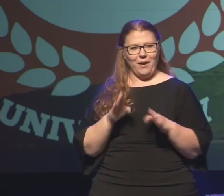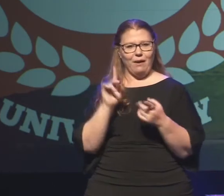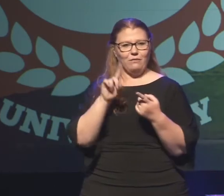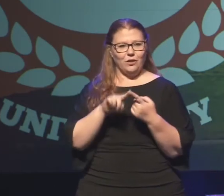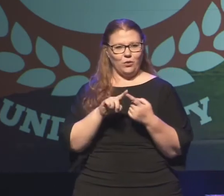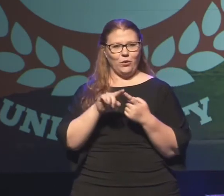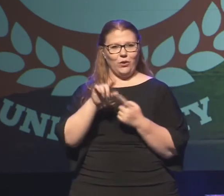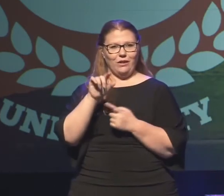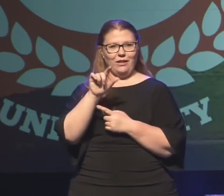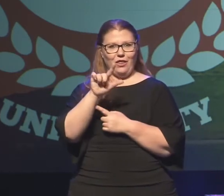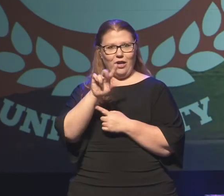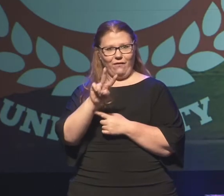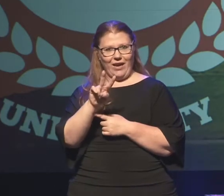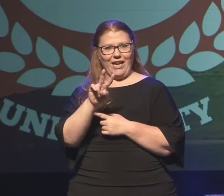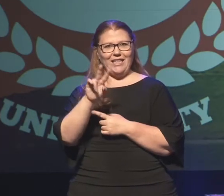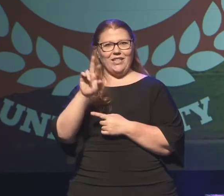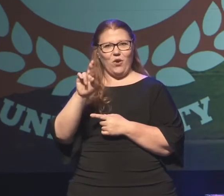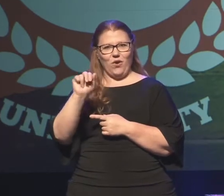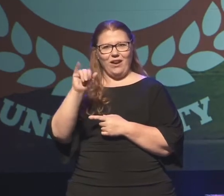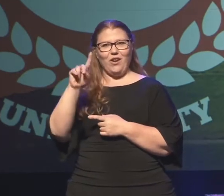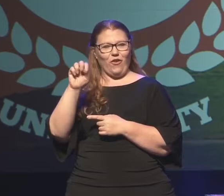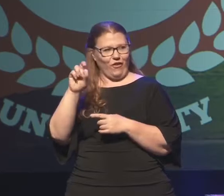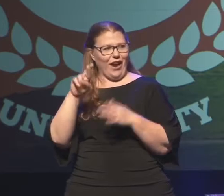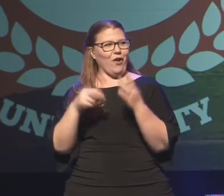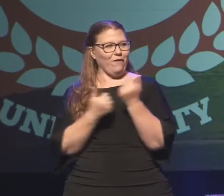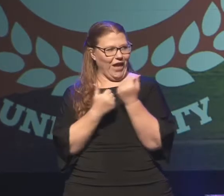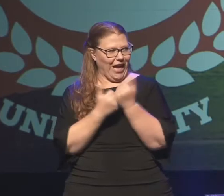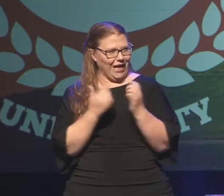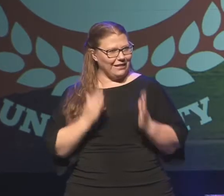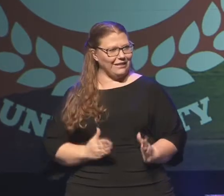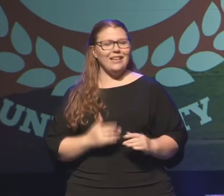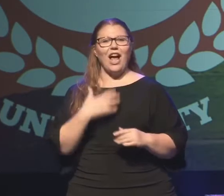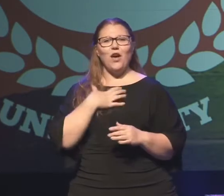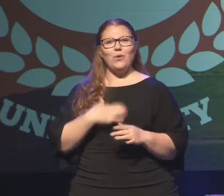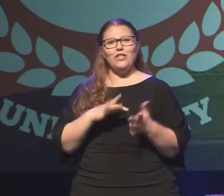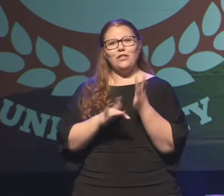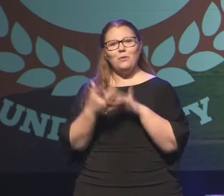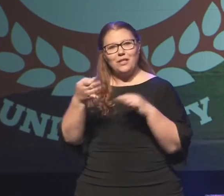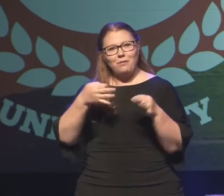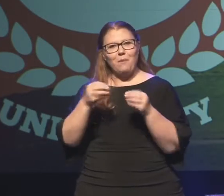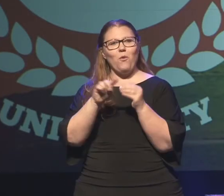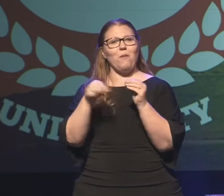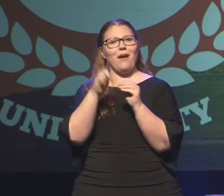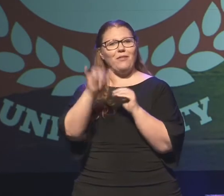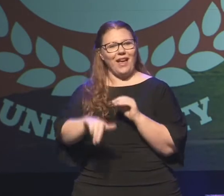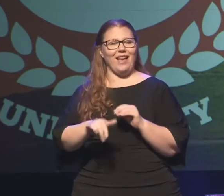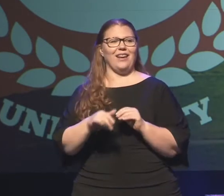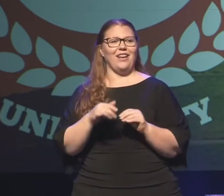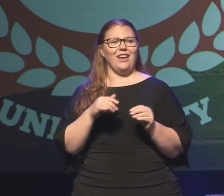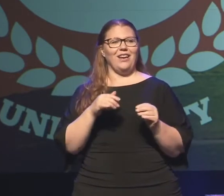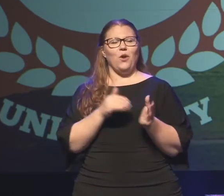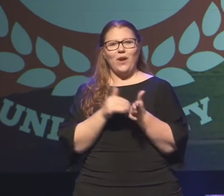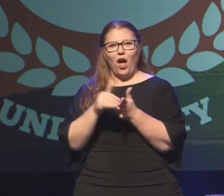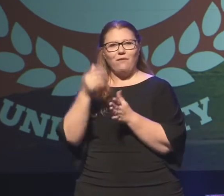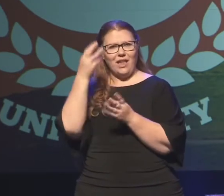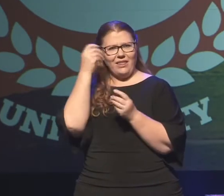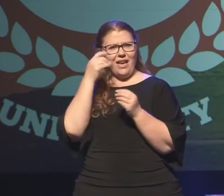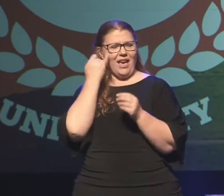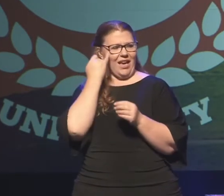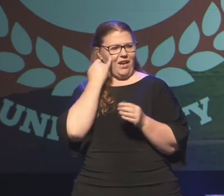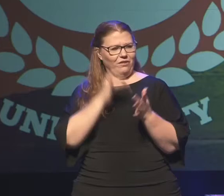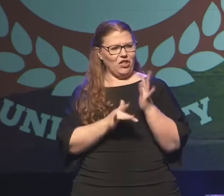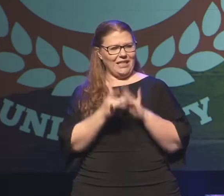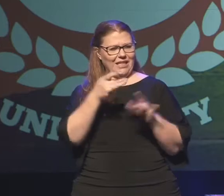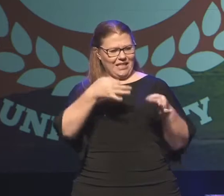Las Vegas Raider fans. I wish Jesus would have said more about these things. And we often think, if Jesus had